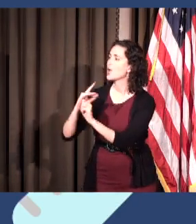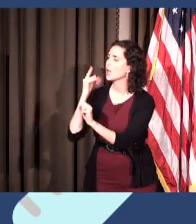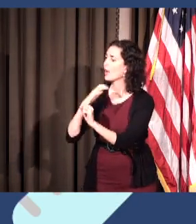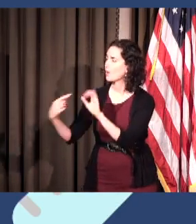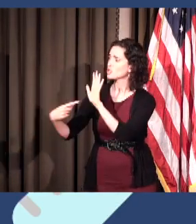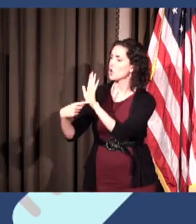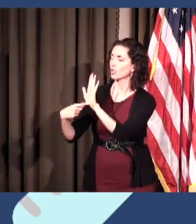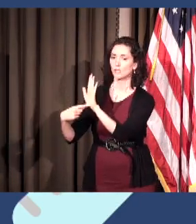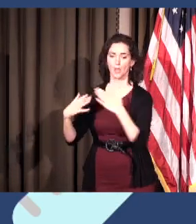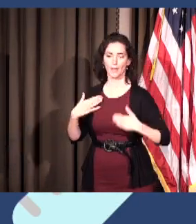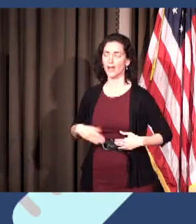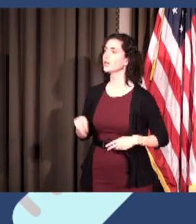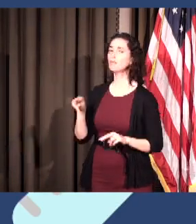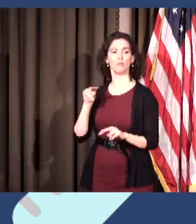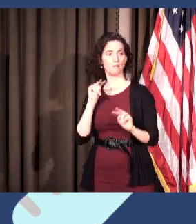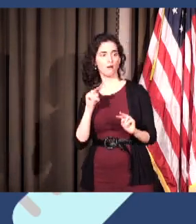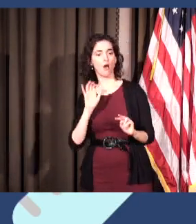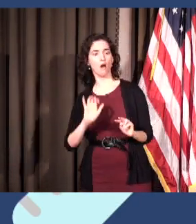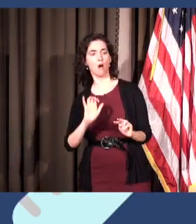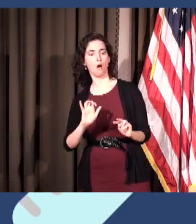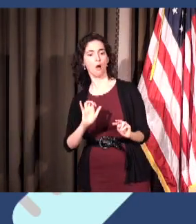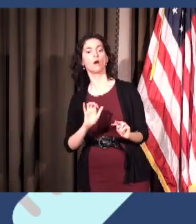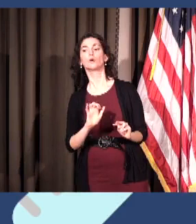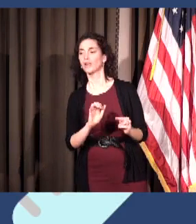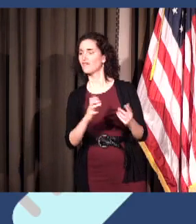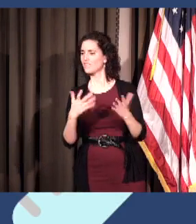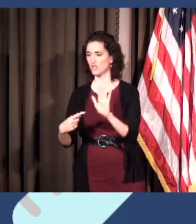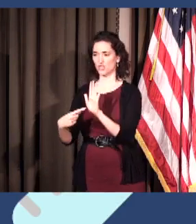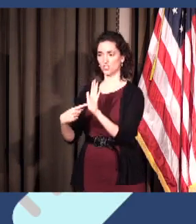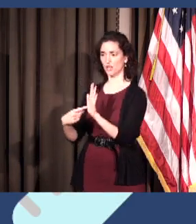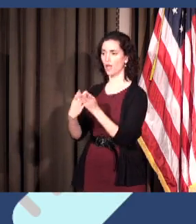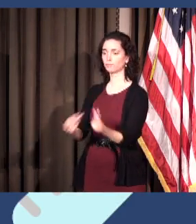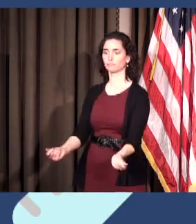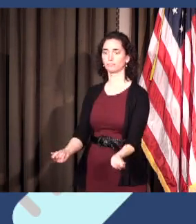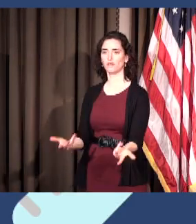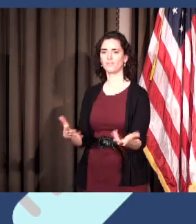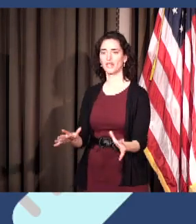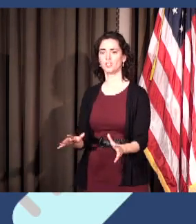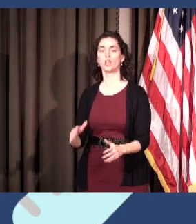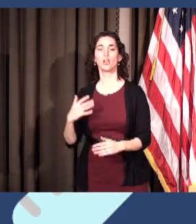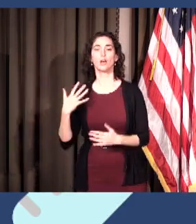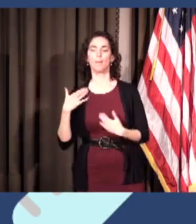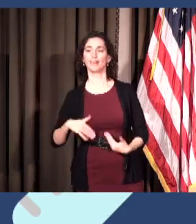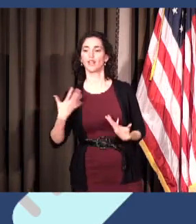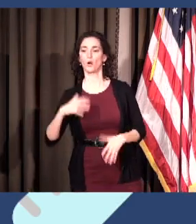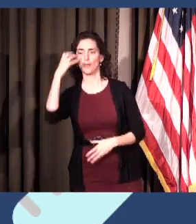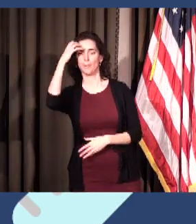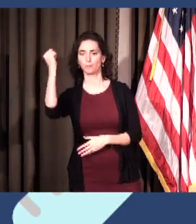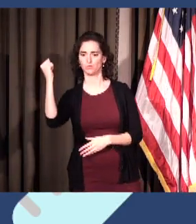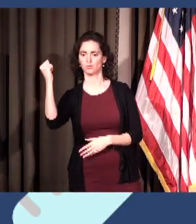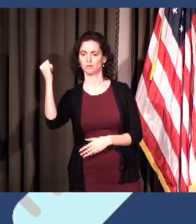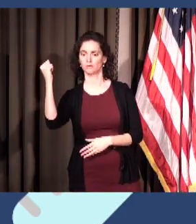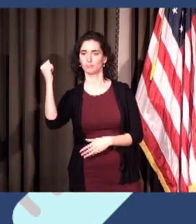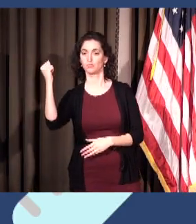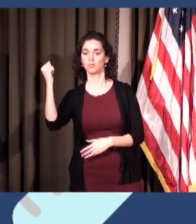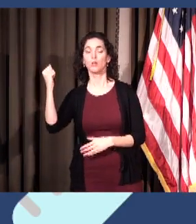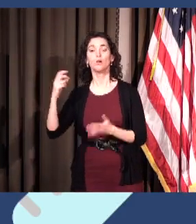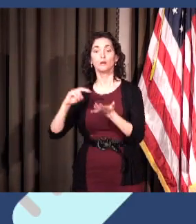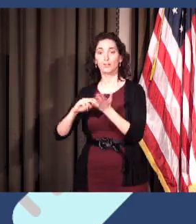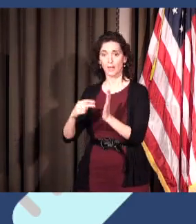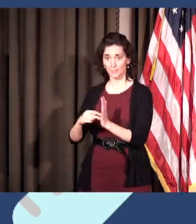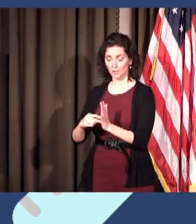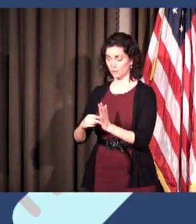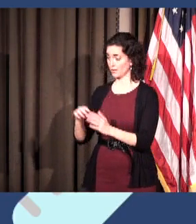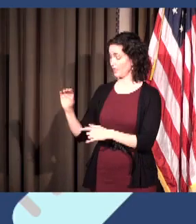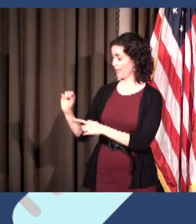like, and then your body degrades it, and then it's gone. But your body already has seen it, so they're starting to make antibodies against that. It is not possible